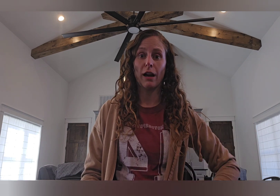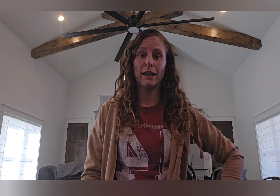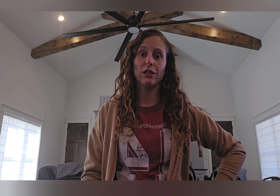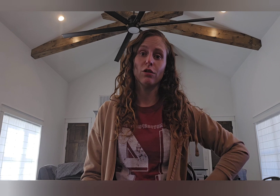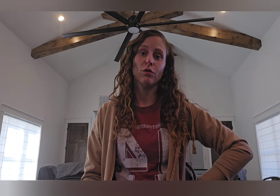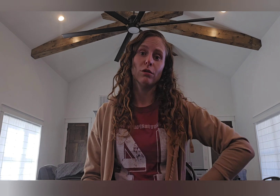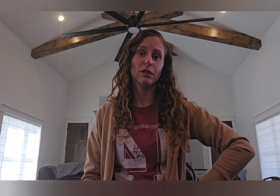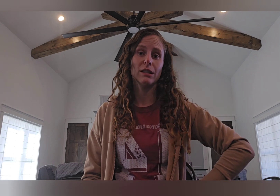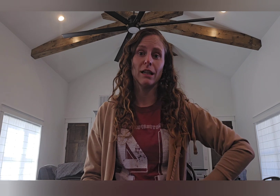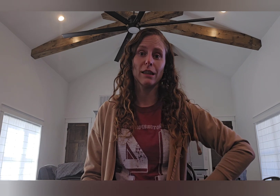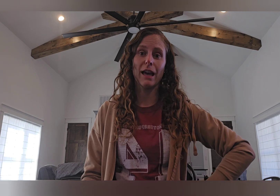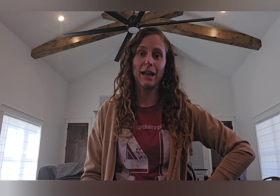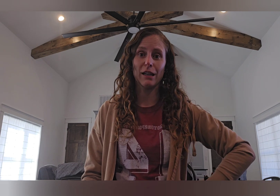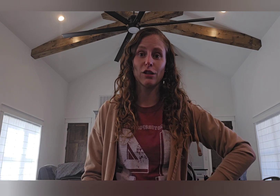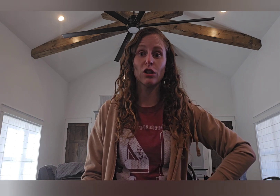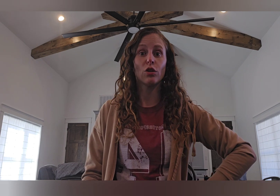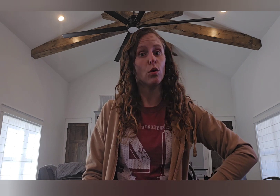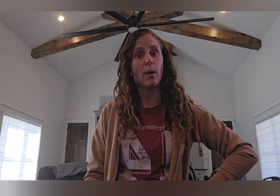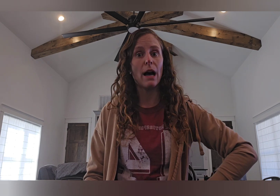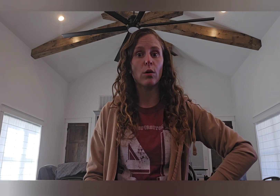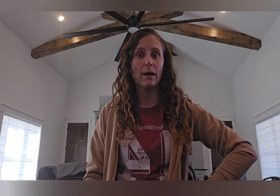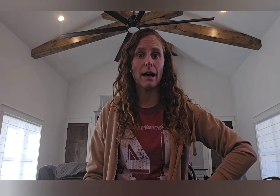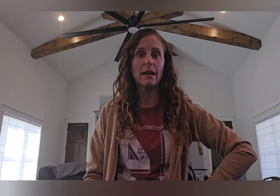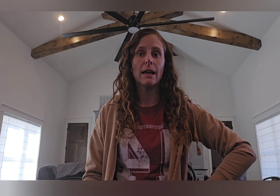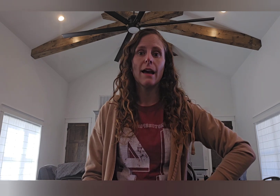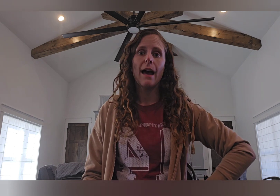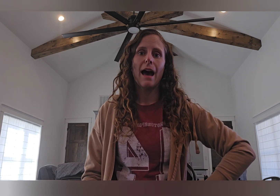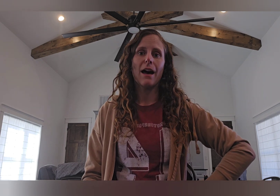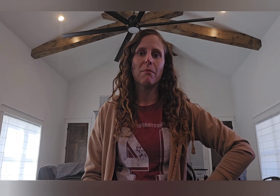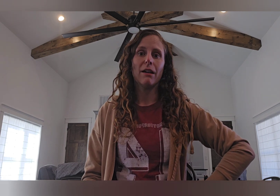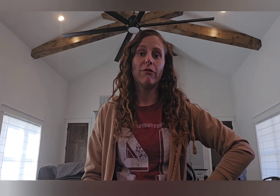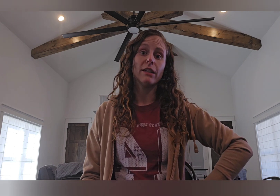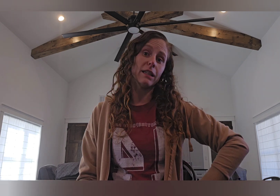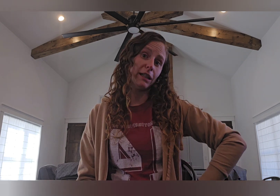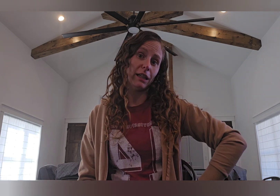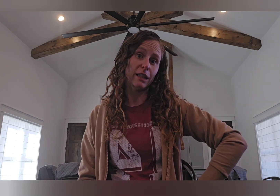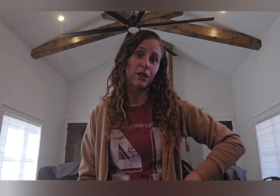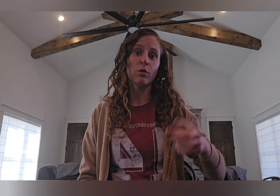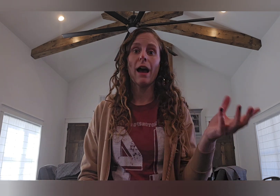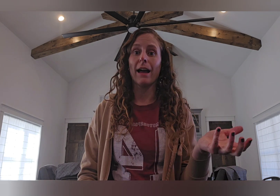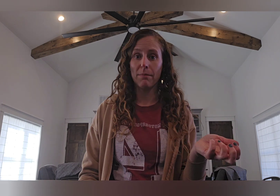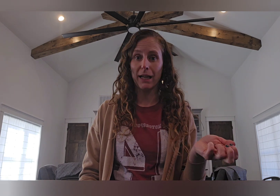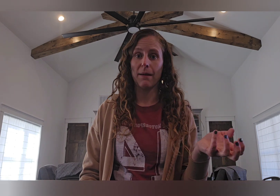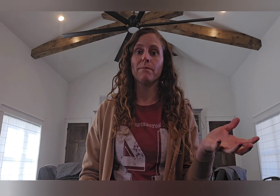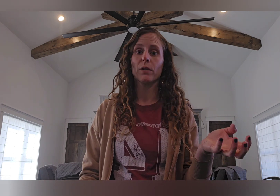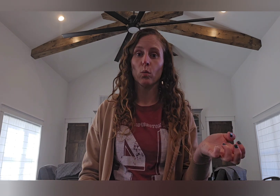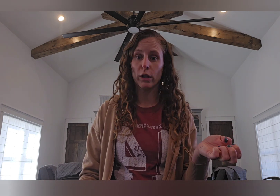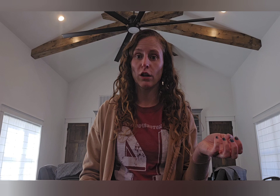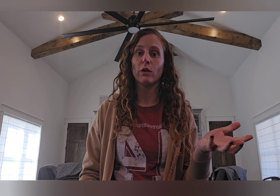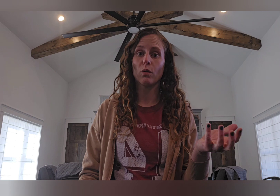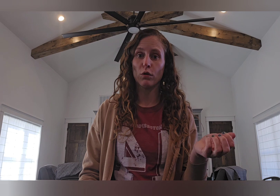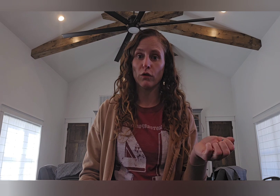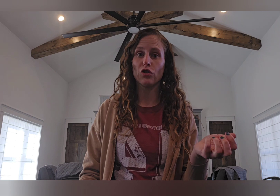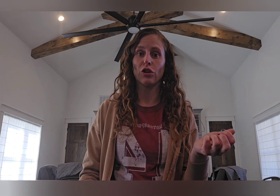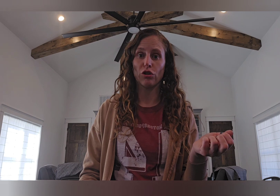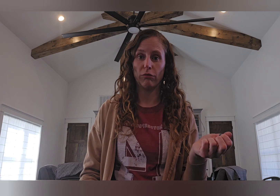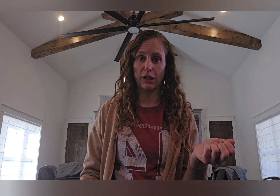try to take that hand and just do ooh ah. If it doesn't continue, add it back in. We can always remove the gesture